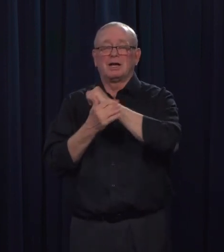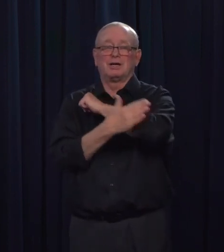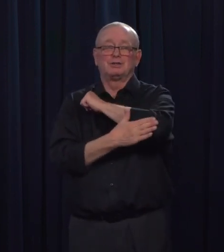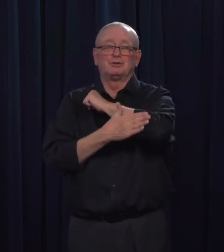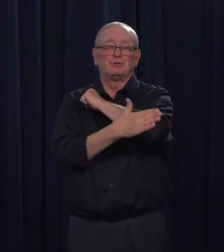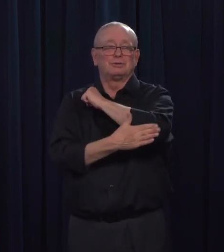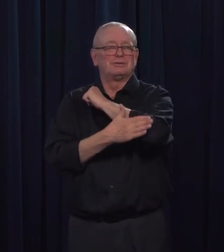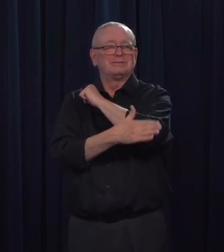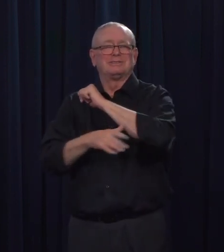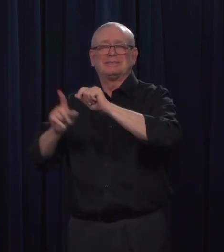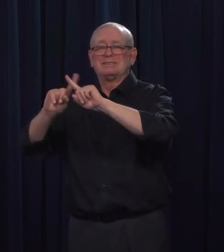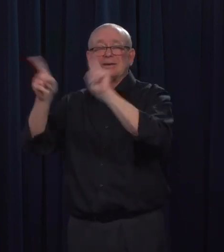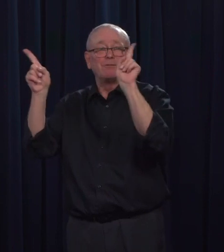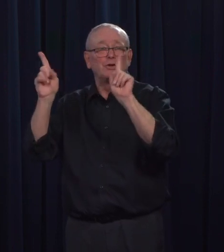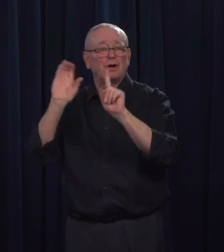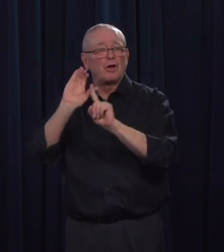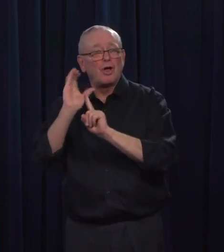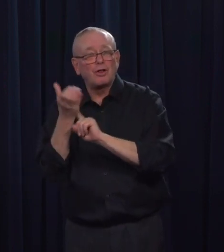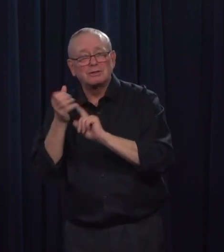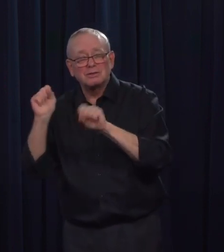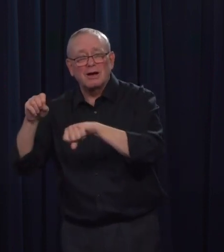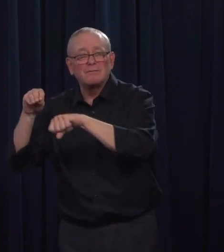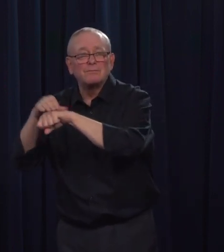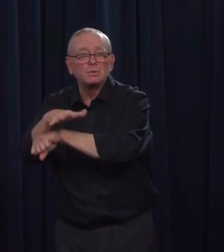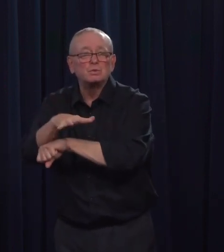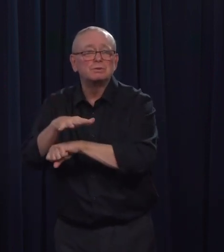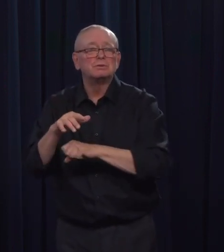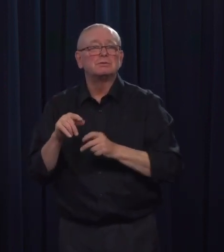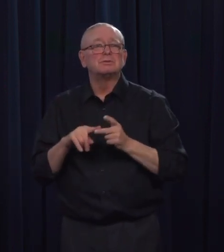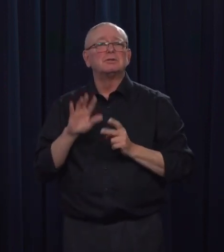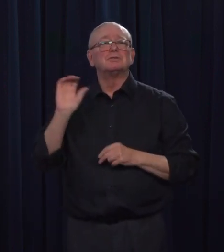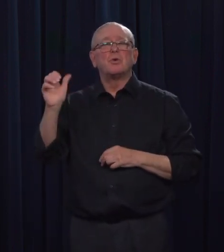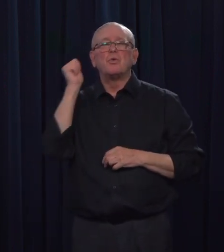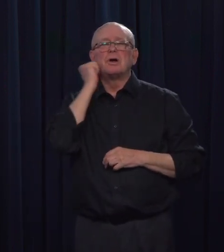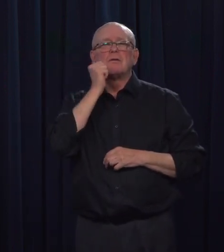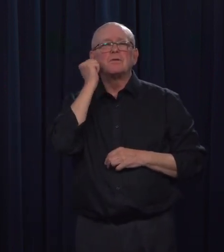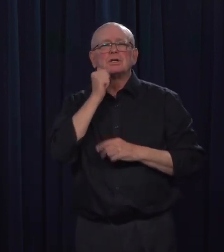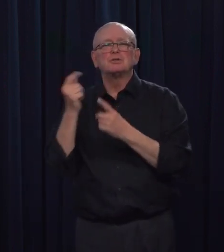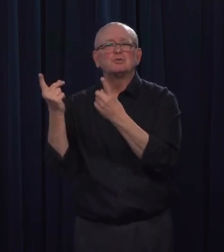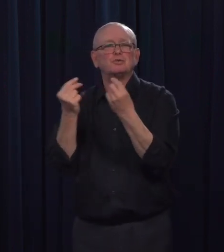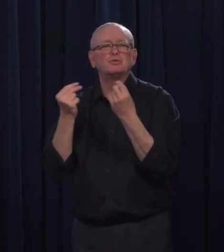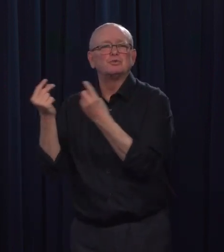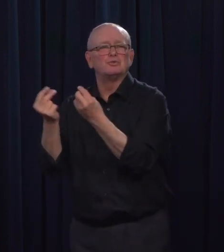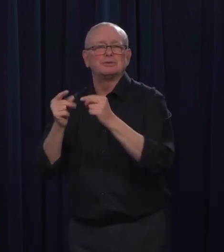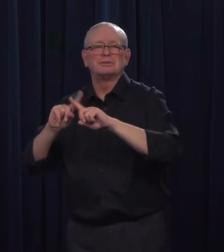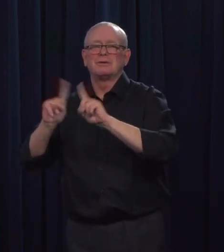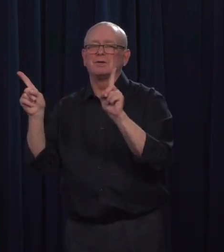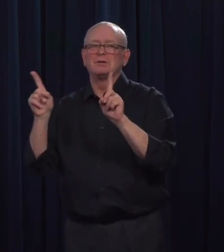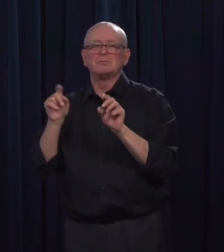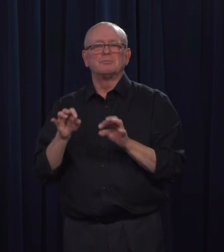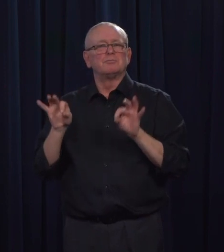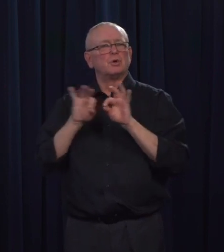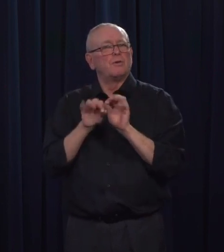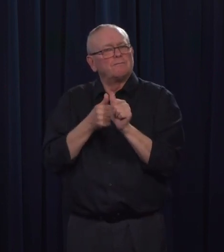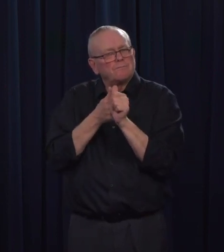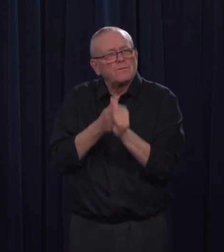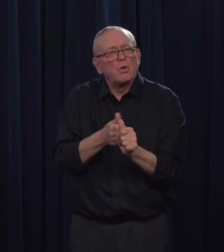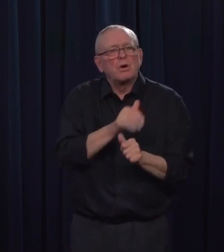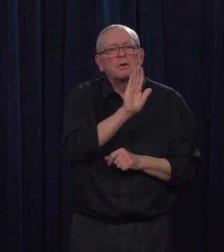each other, what their social norms are, what kinds of resources and processes those different countries have in